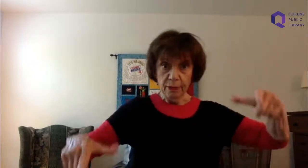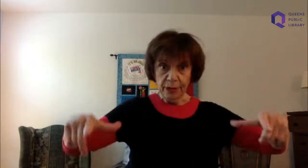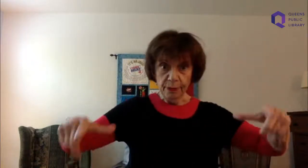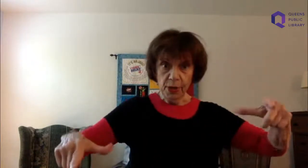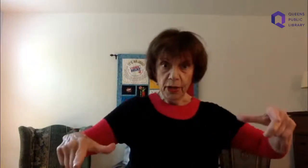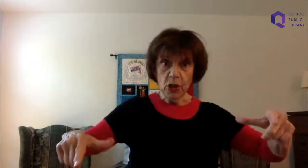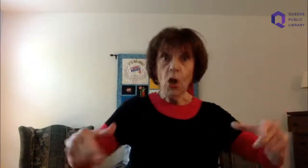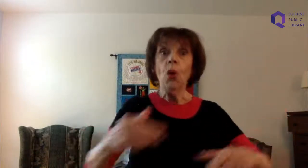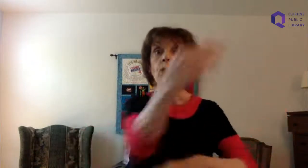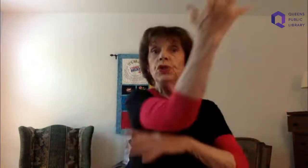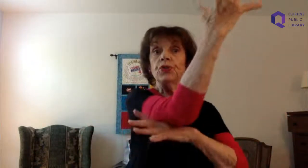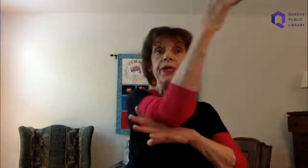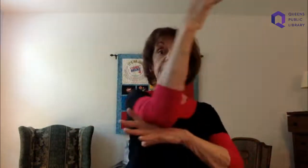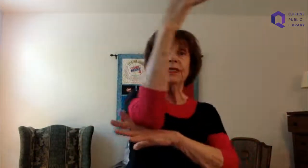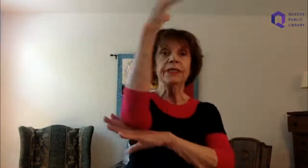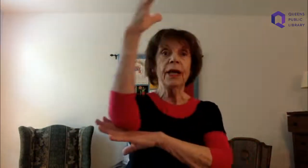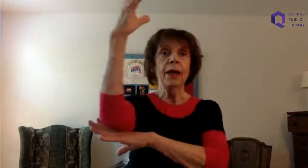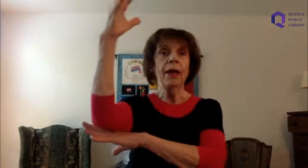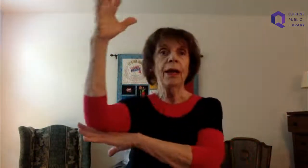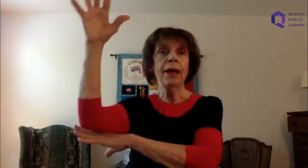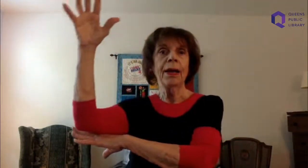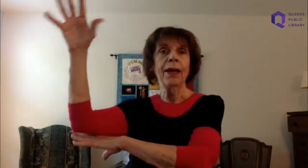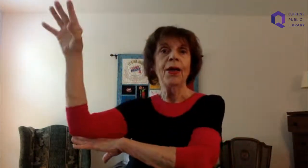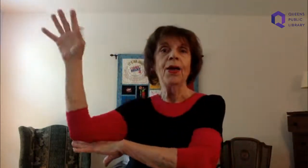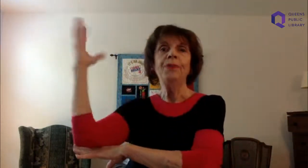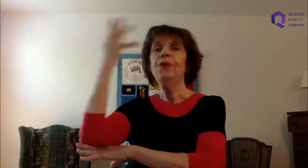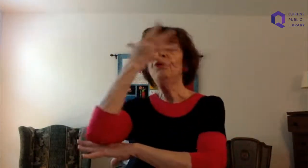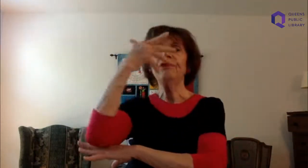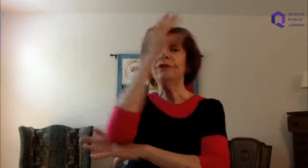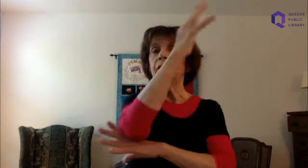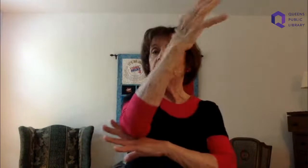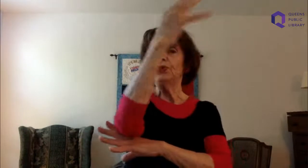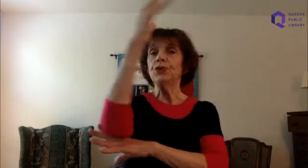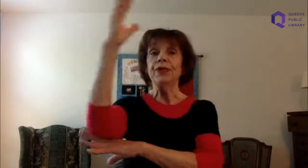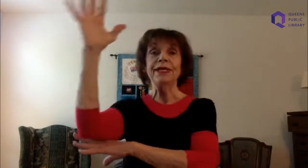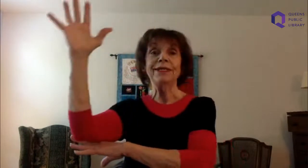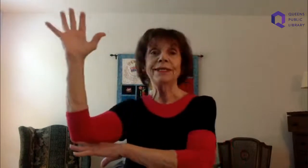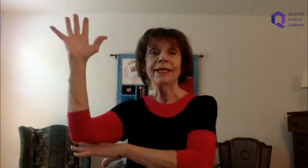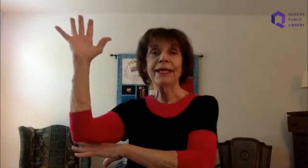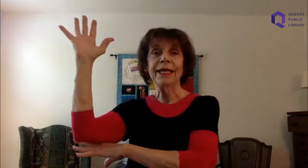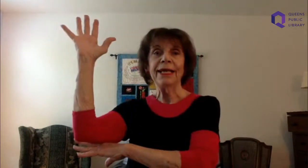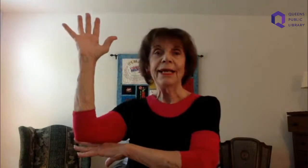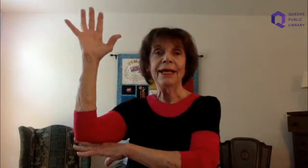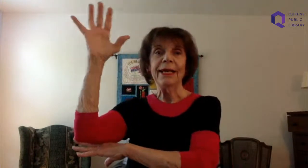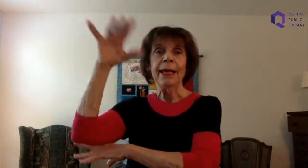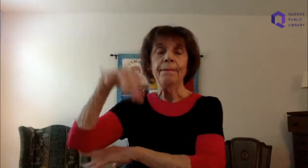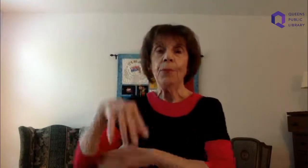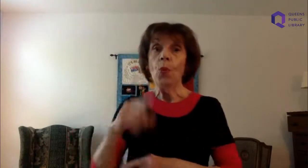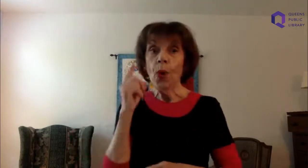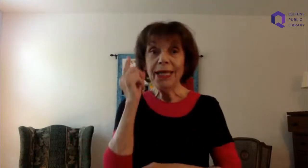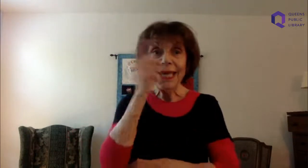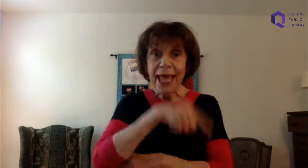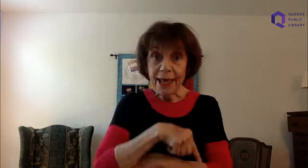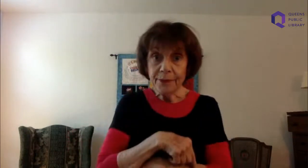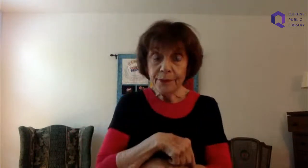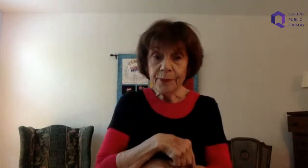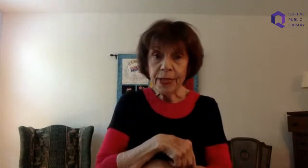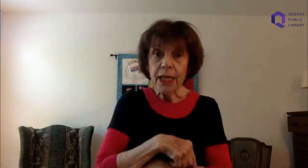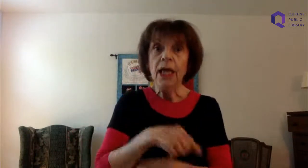around the pond were trees. Beautiful trees. One day,